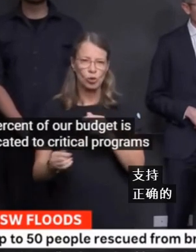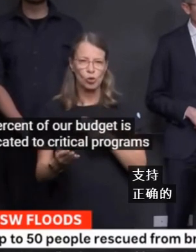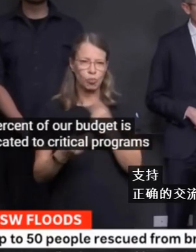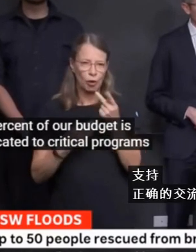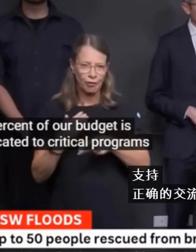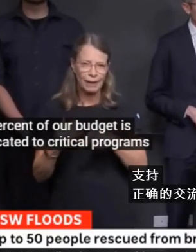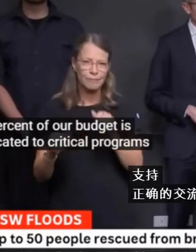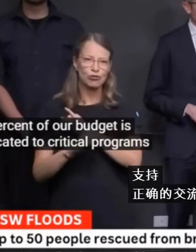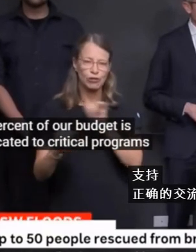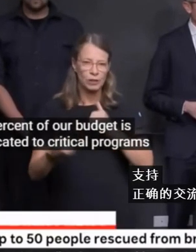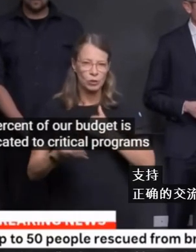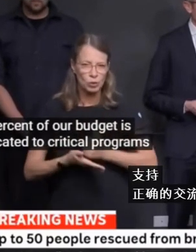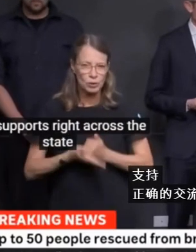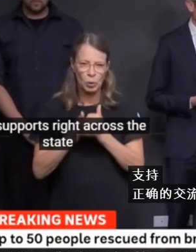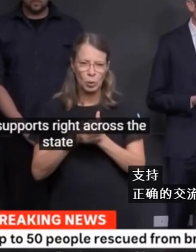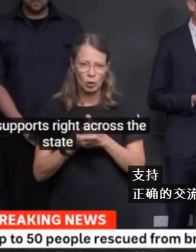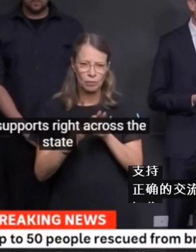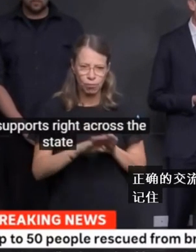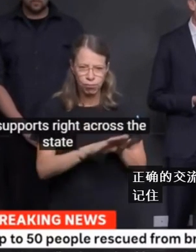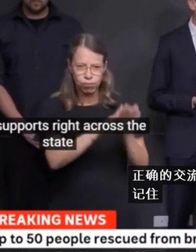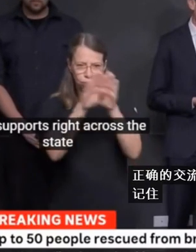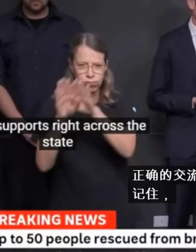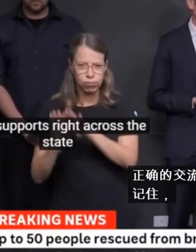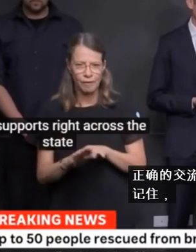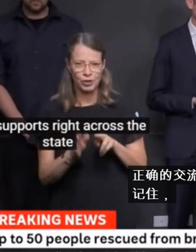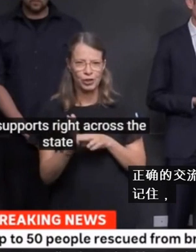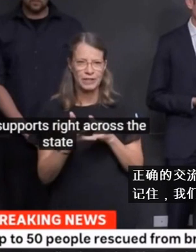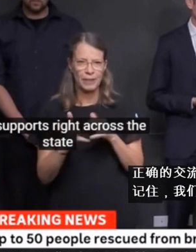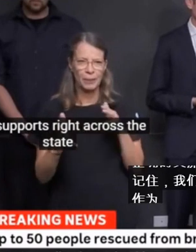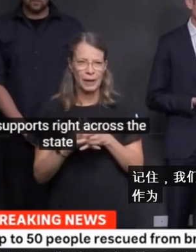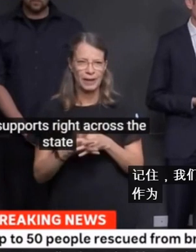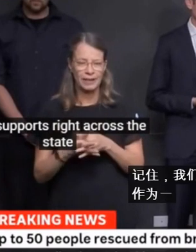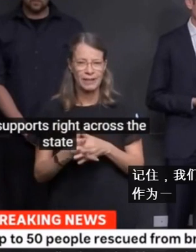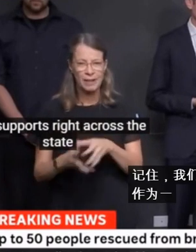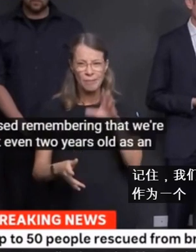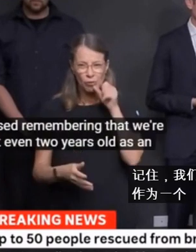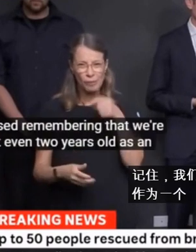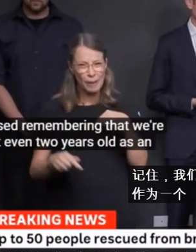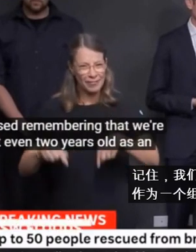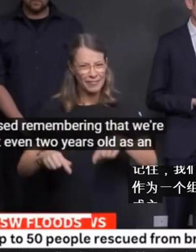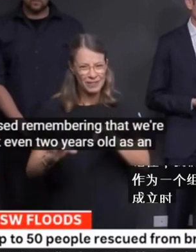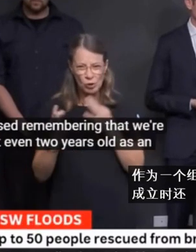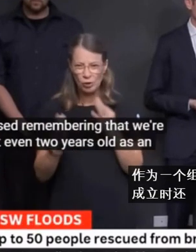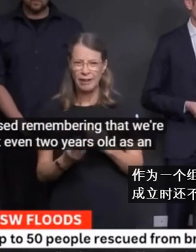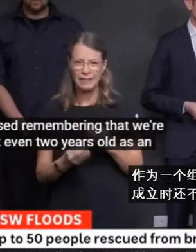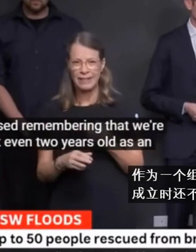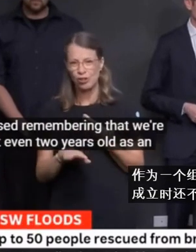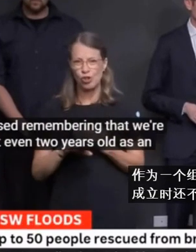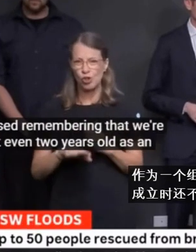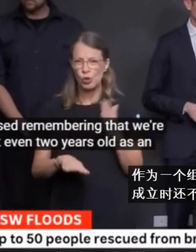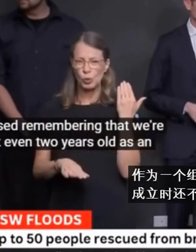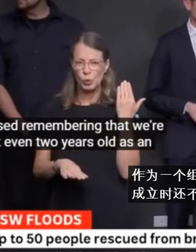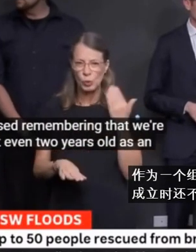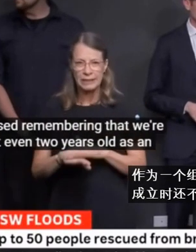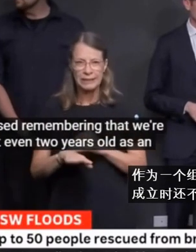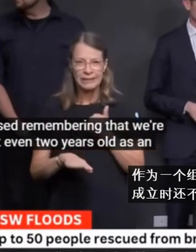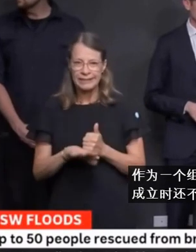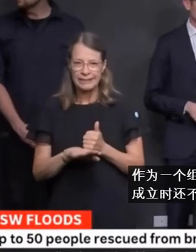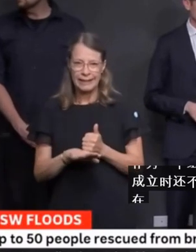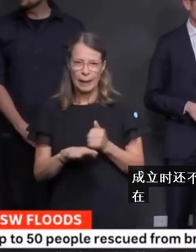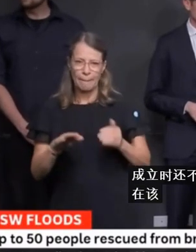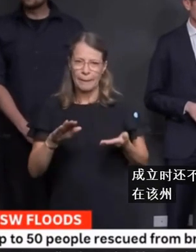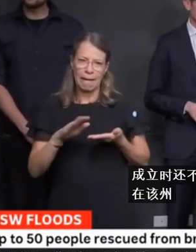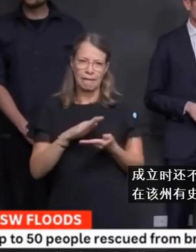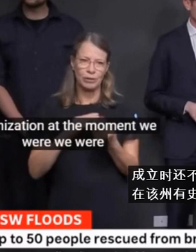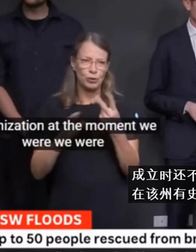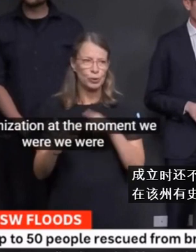right across the state, focused, remembering that we're not even 2 years old as an organisation at the moment. We were created